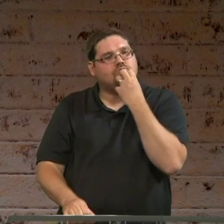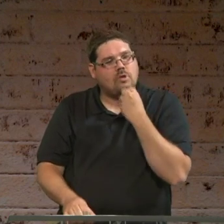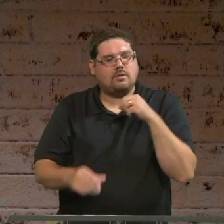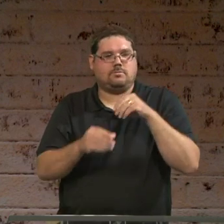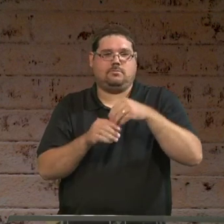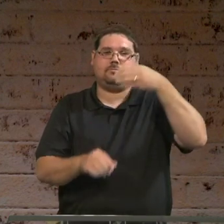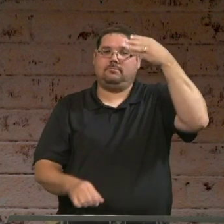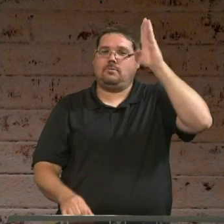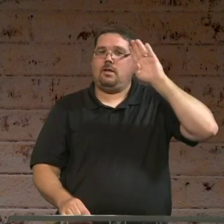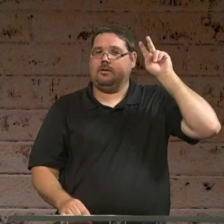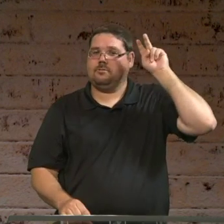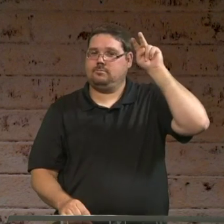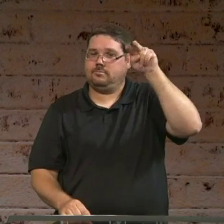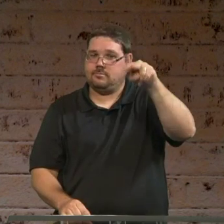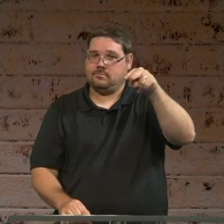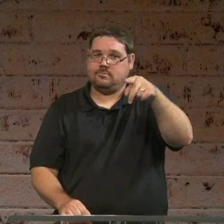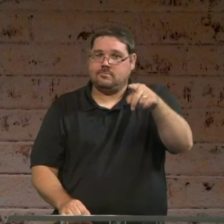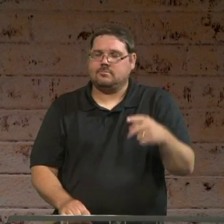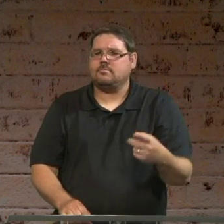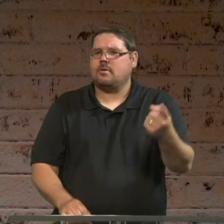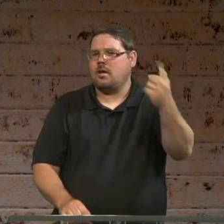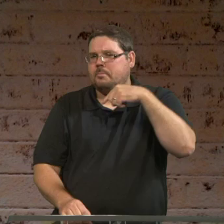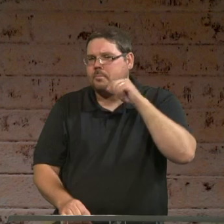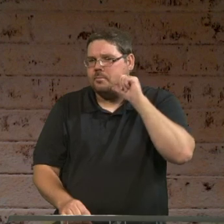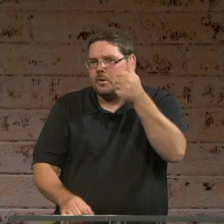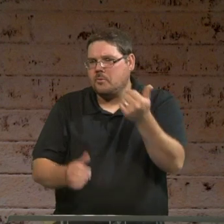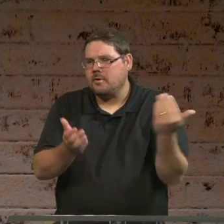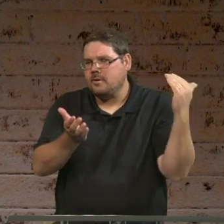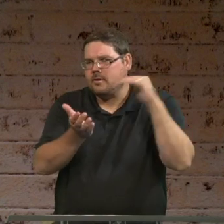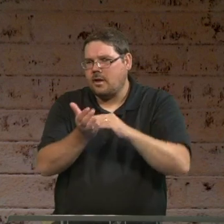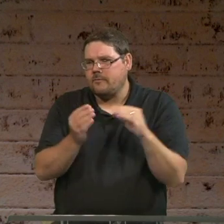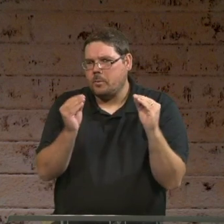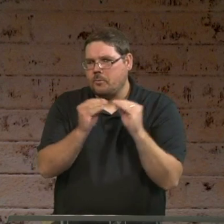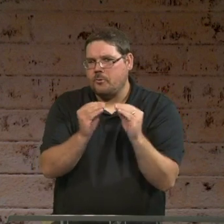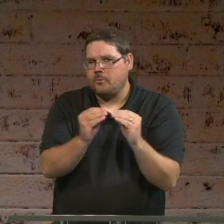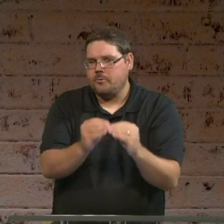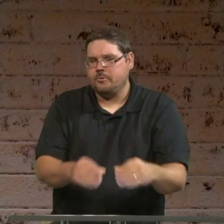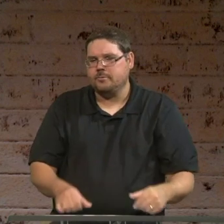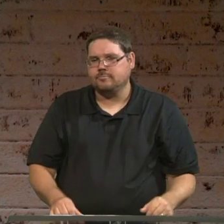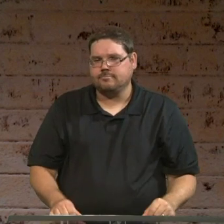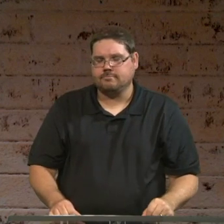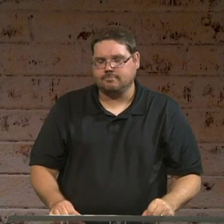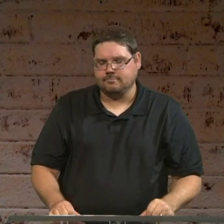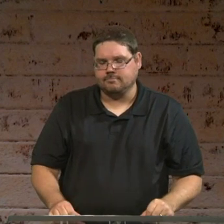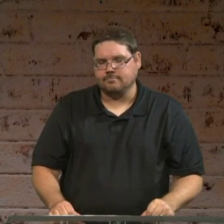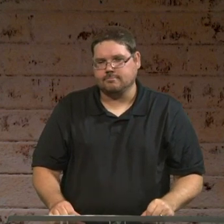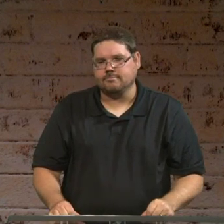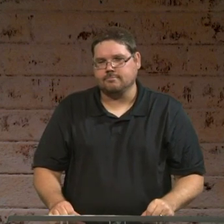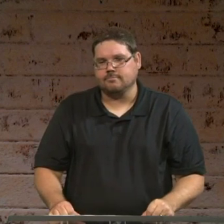has made you, and you are very precious in his sight. So come tomorrow again, and we'll explain more.